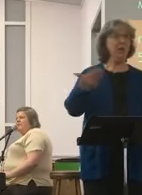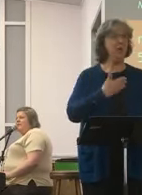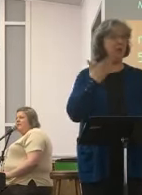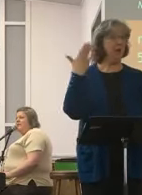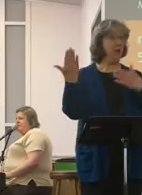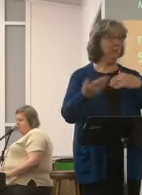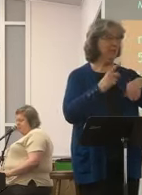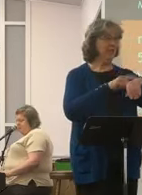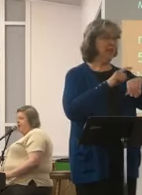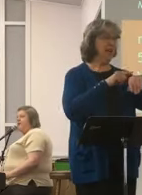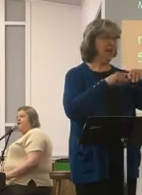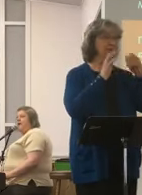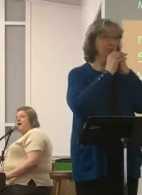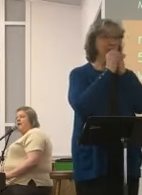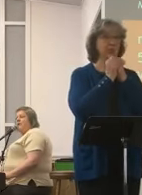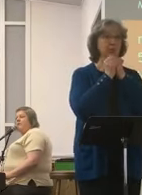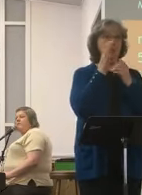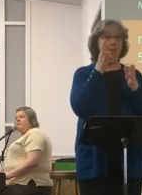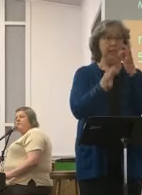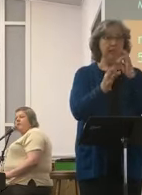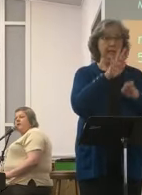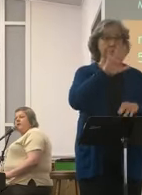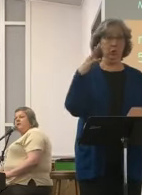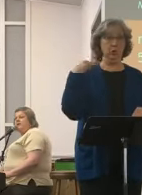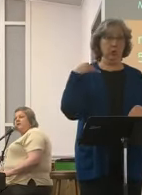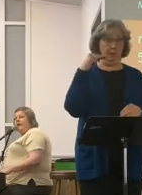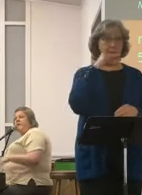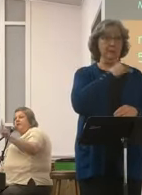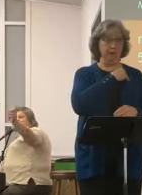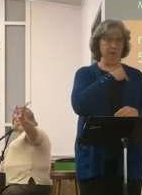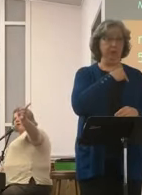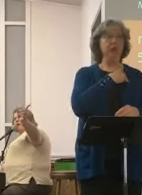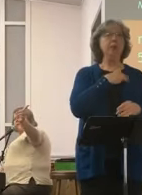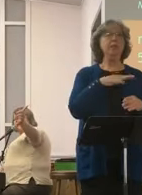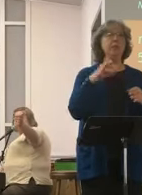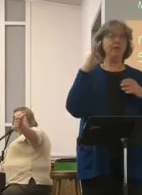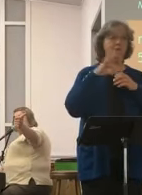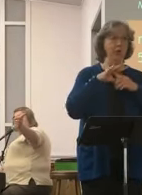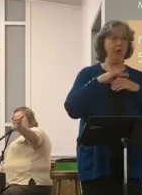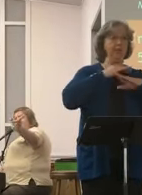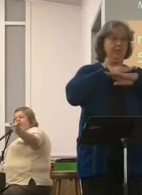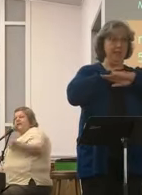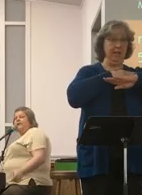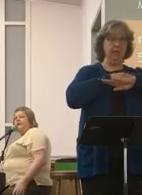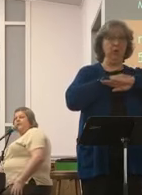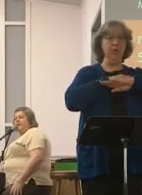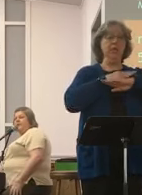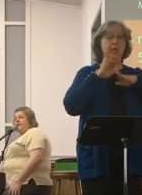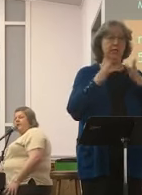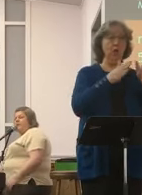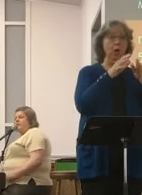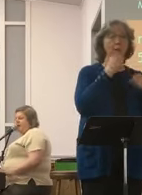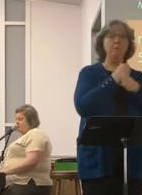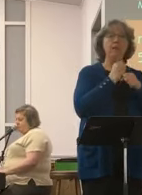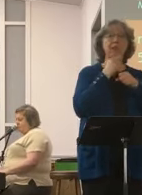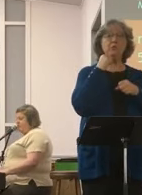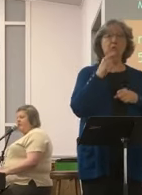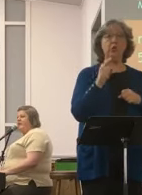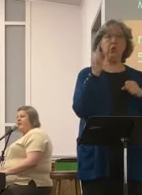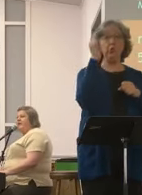our time of worship. If you remember here, there's a voting table at the end of the hall. Make sure you grab your ballot. We'll be voting